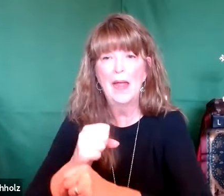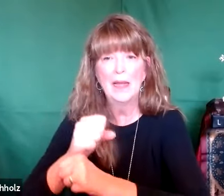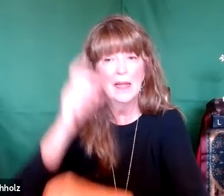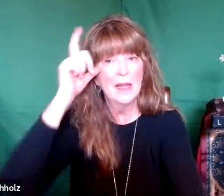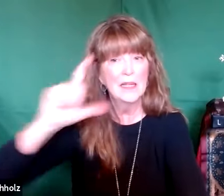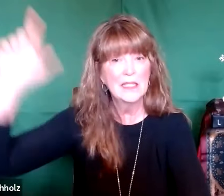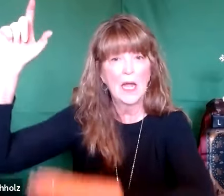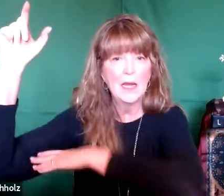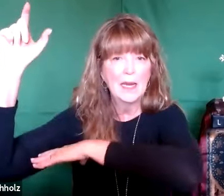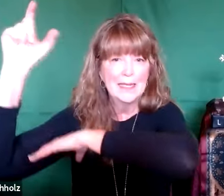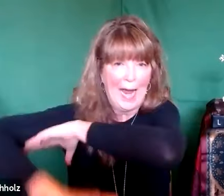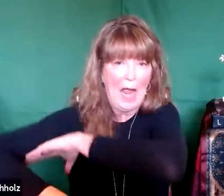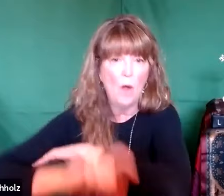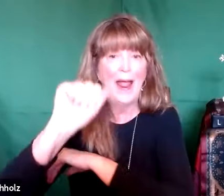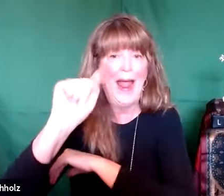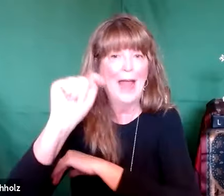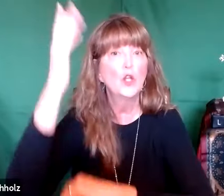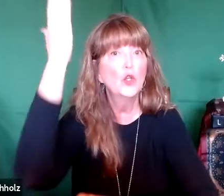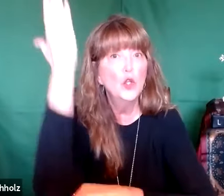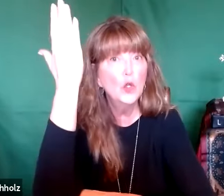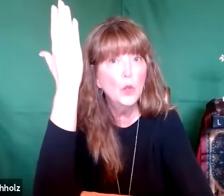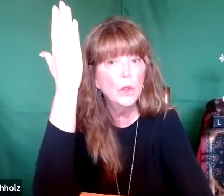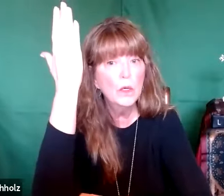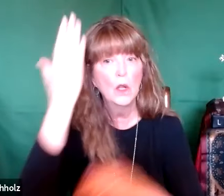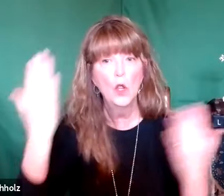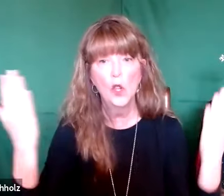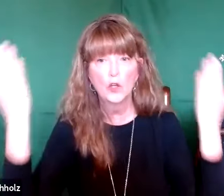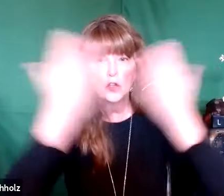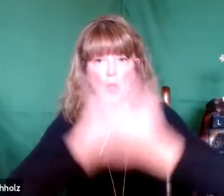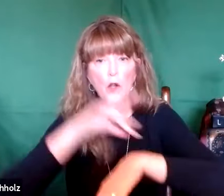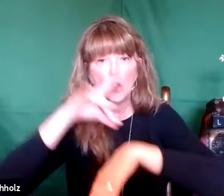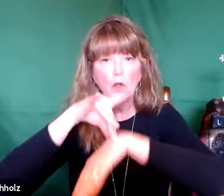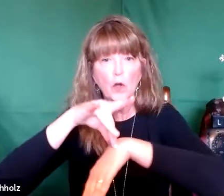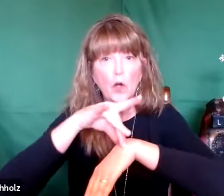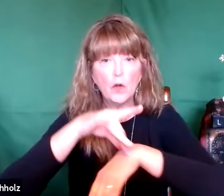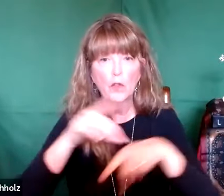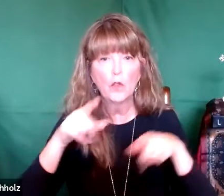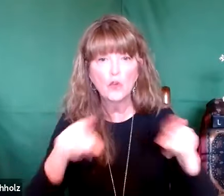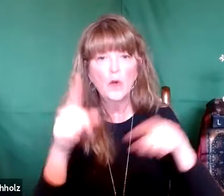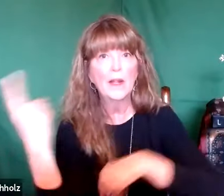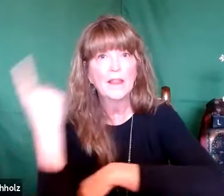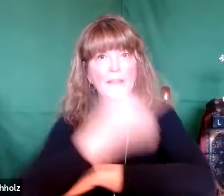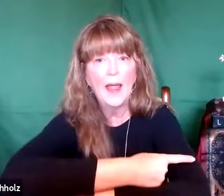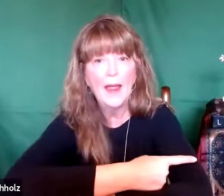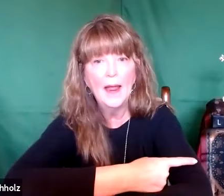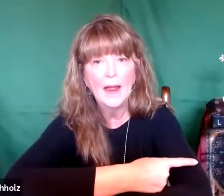says, I will make the sun come down at noon, and darkness will cover the earth